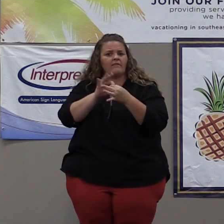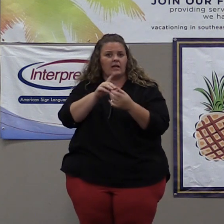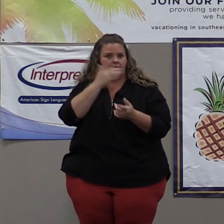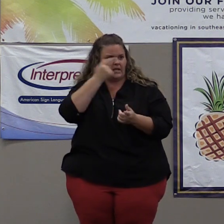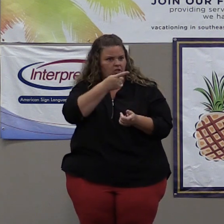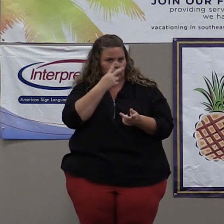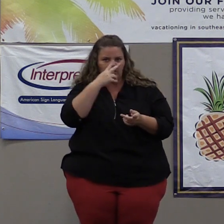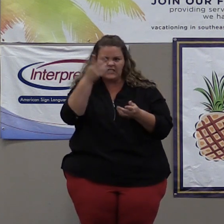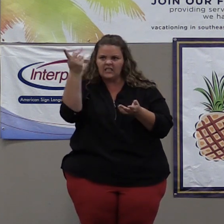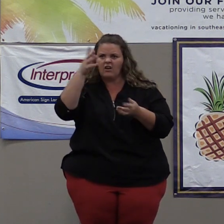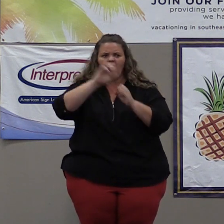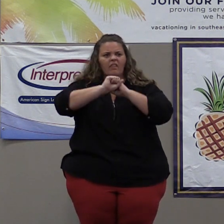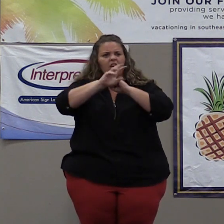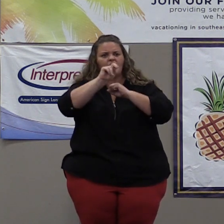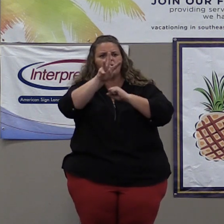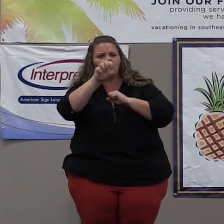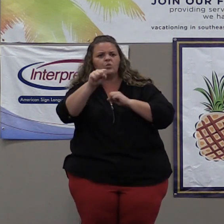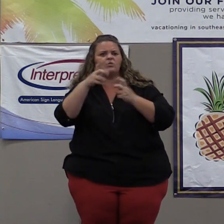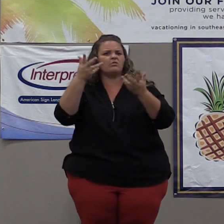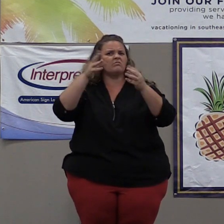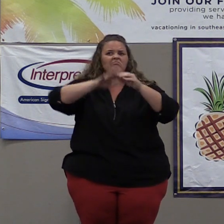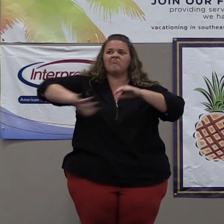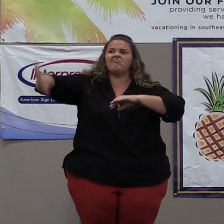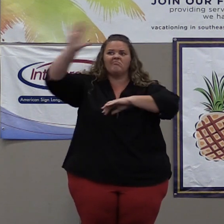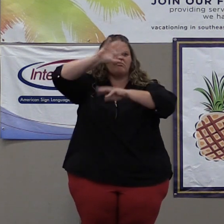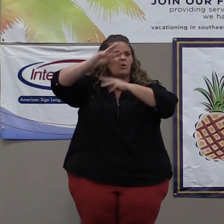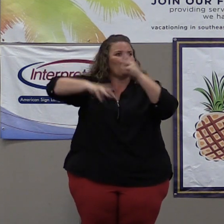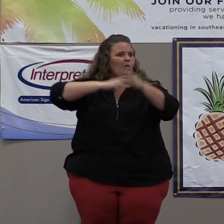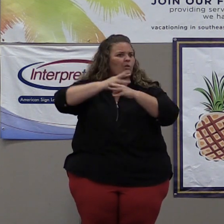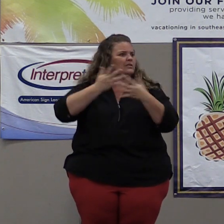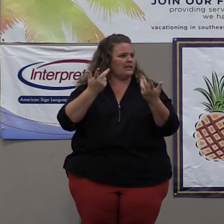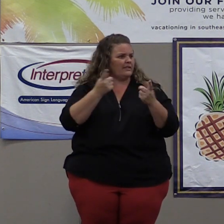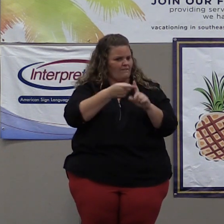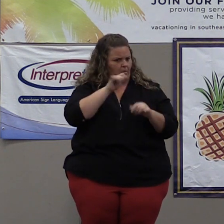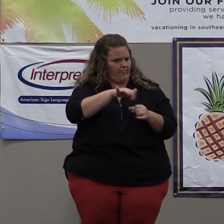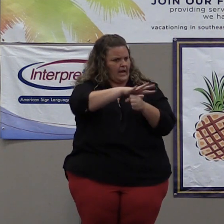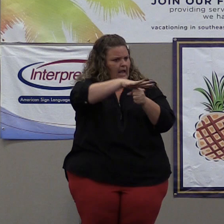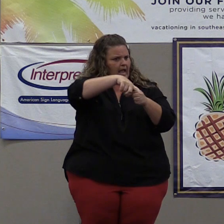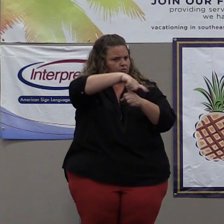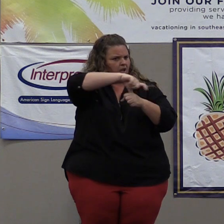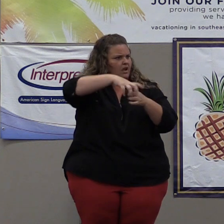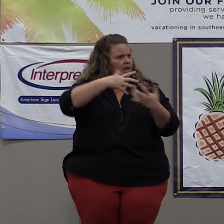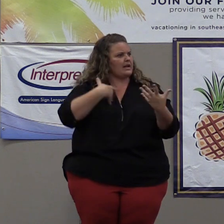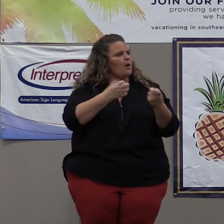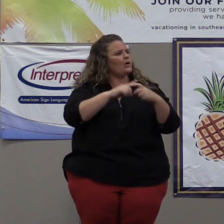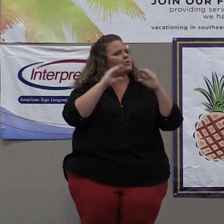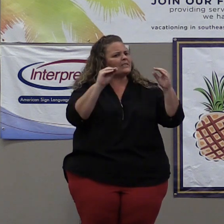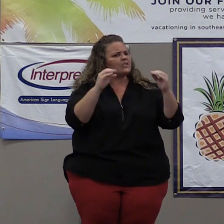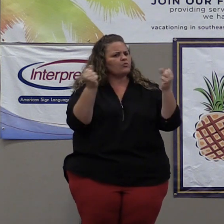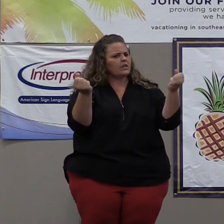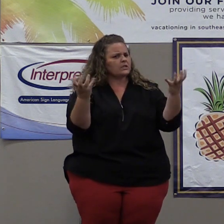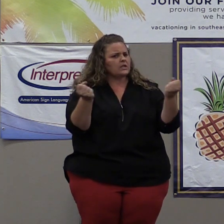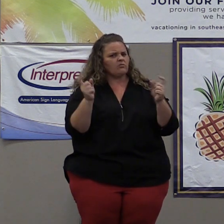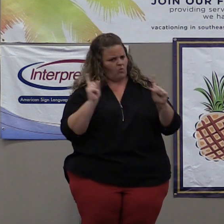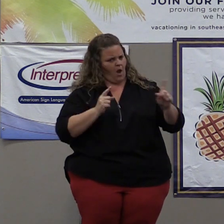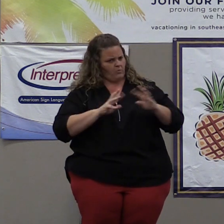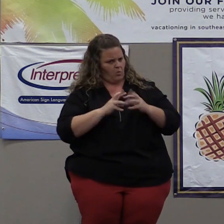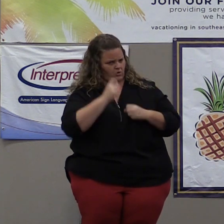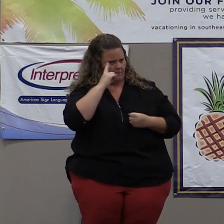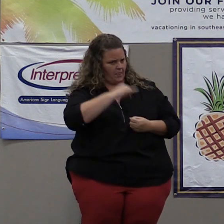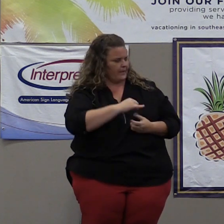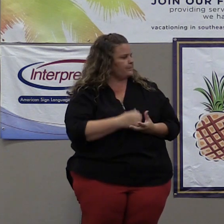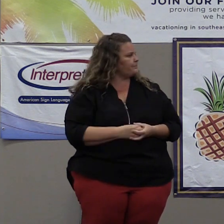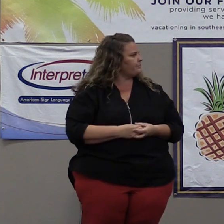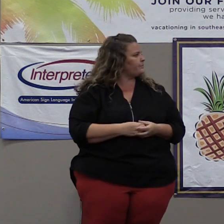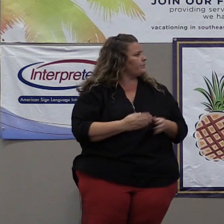day. You see it in the news. You meet people from all over the world, and they're from these areas. And I want to teach you these signs, and I hope you come to the workshop.